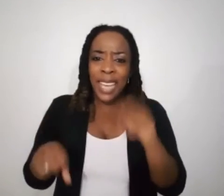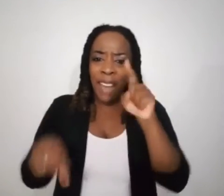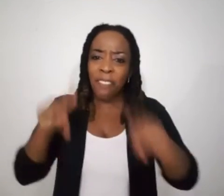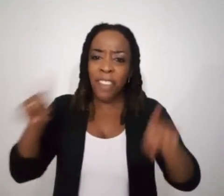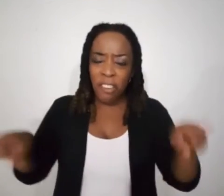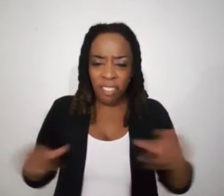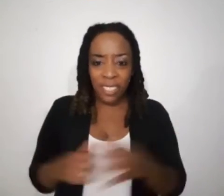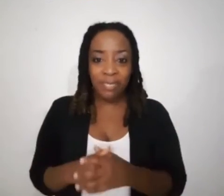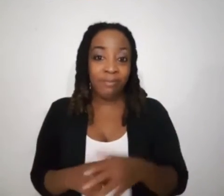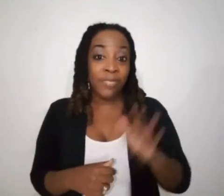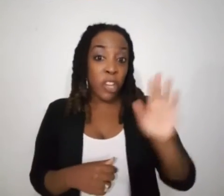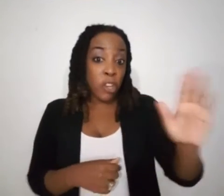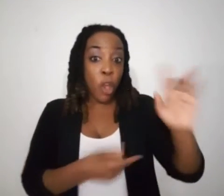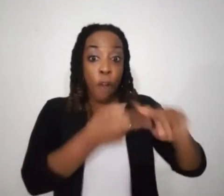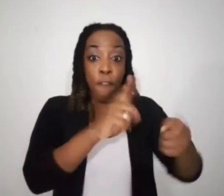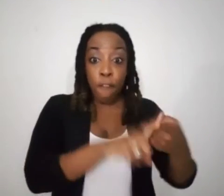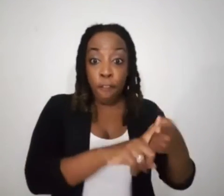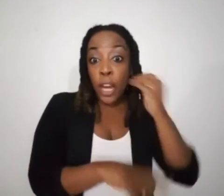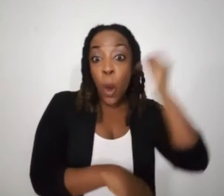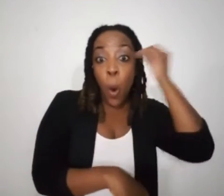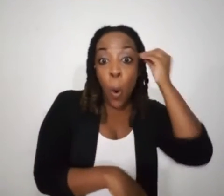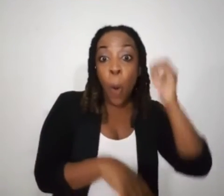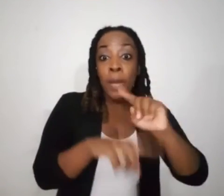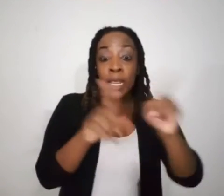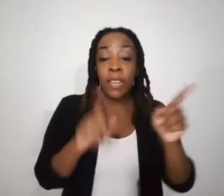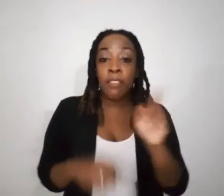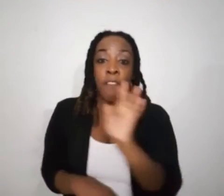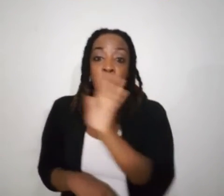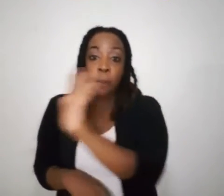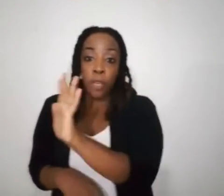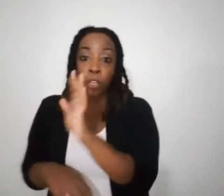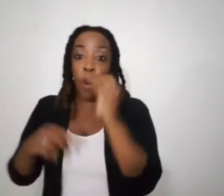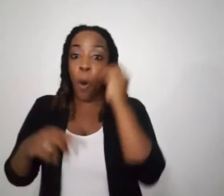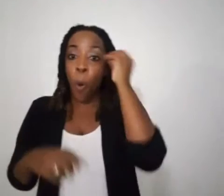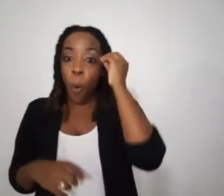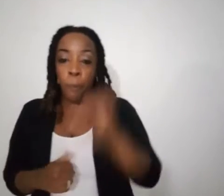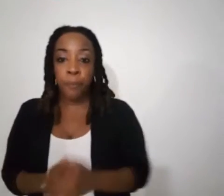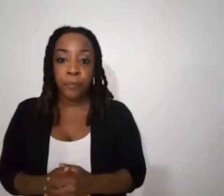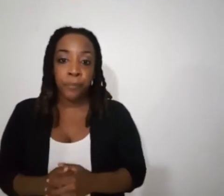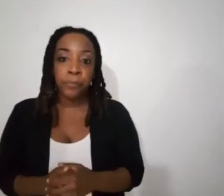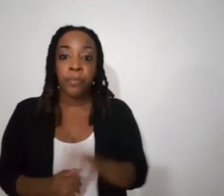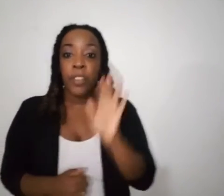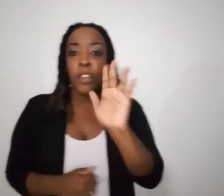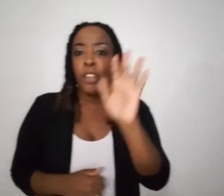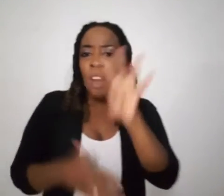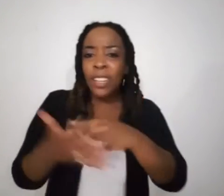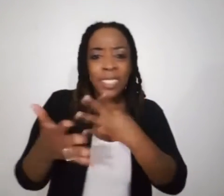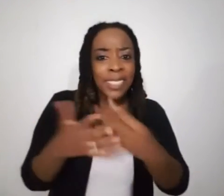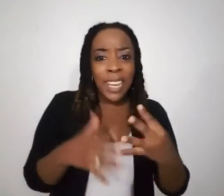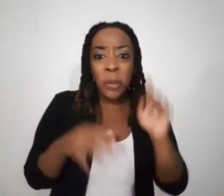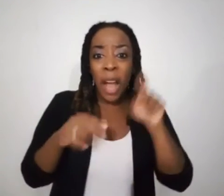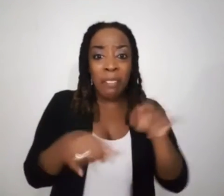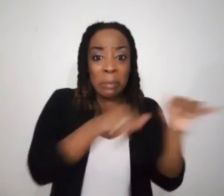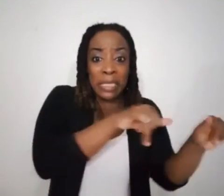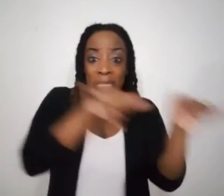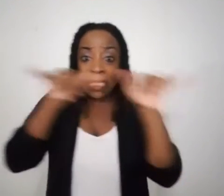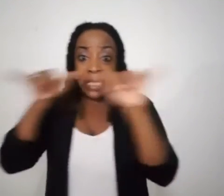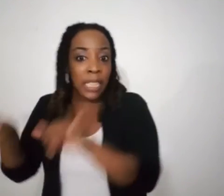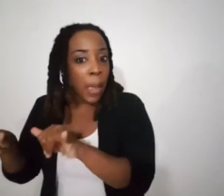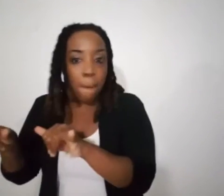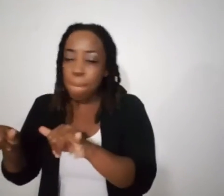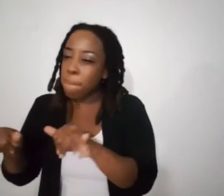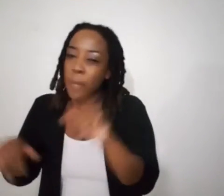friend's home functions a little differently from yours. Your schedule doesn't have to be the same as anybody else's